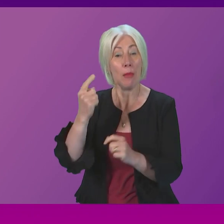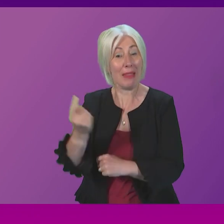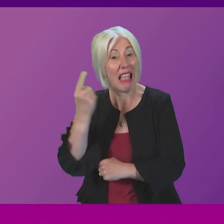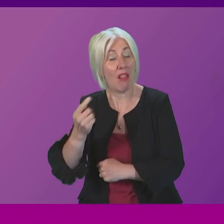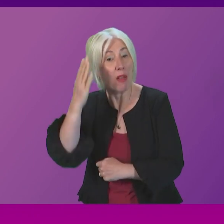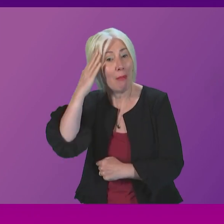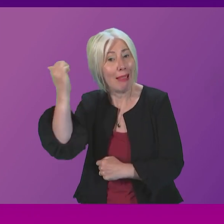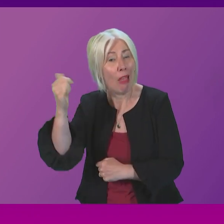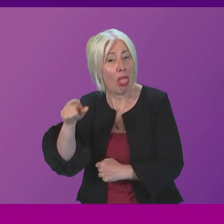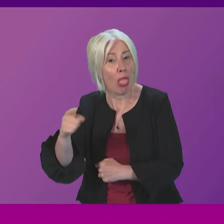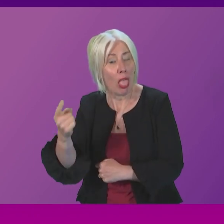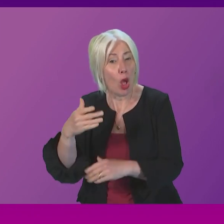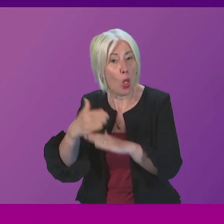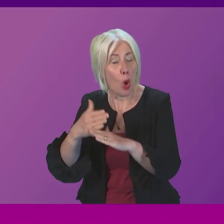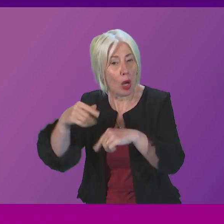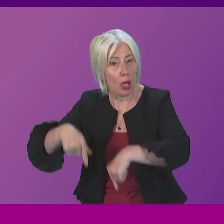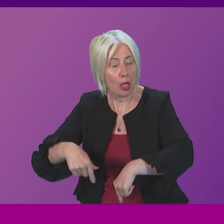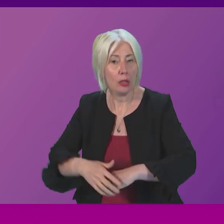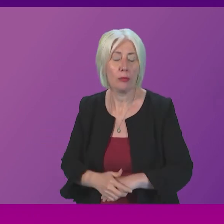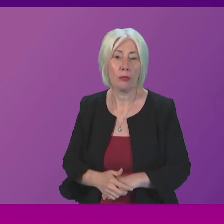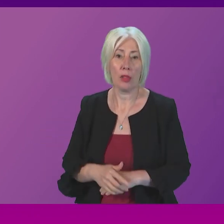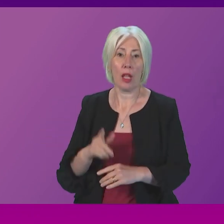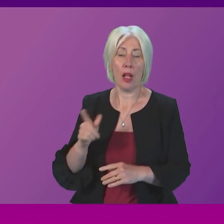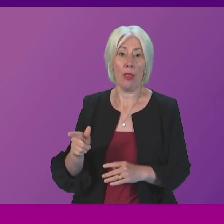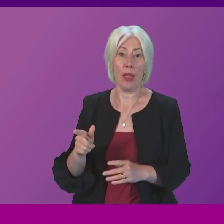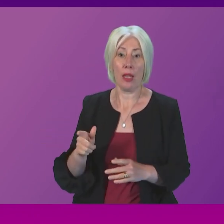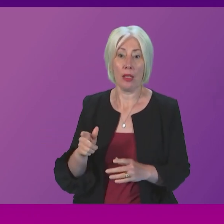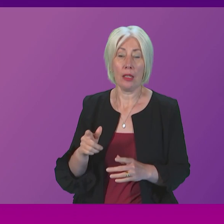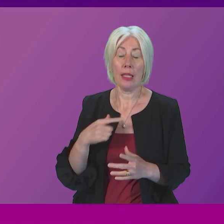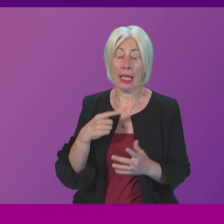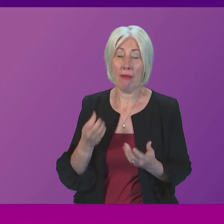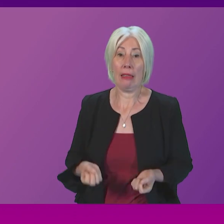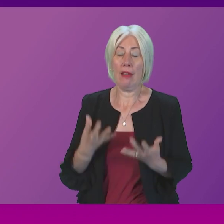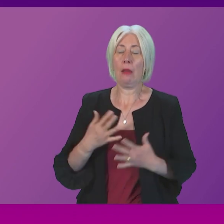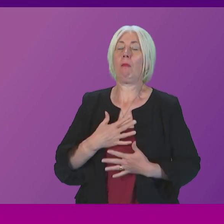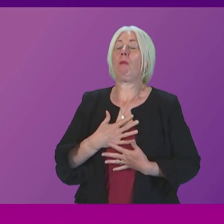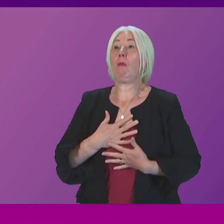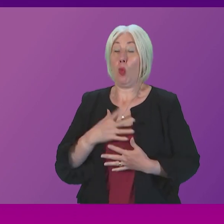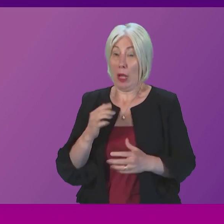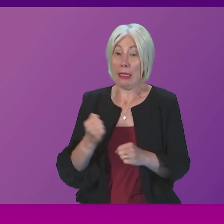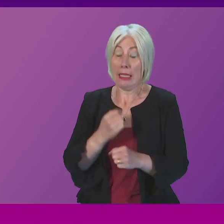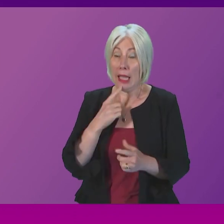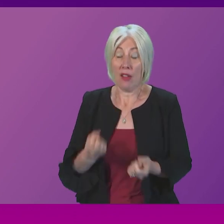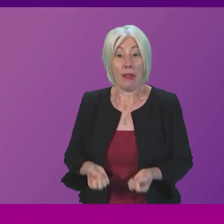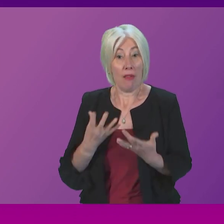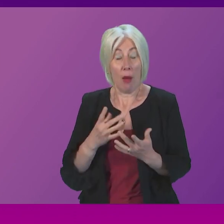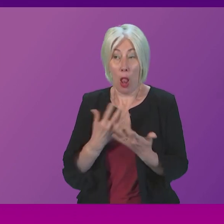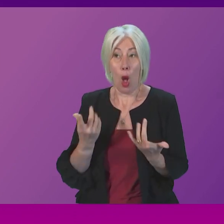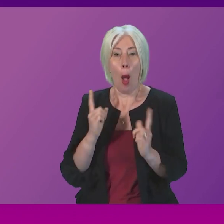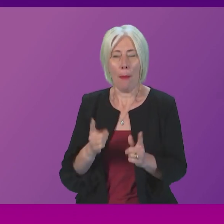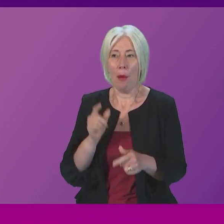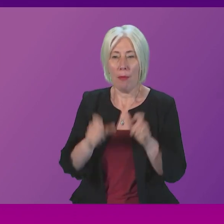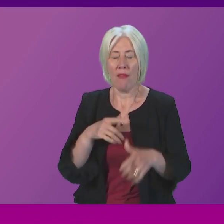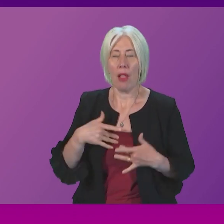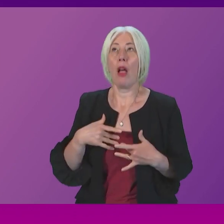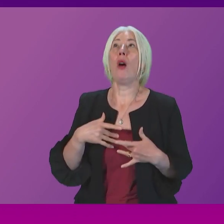and making ultimately quite a sacrifice in doing what he did, but hopefully it will empower others to